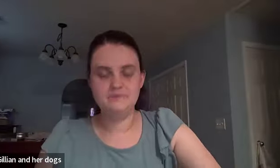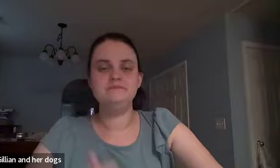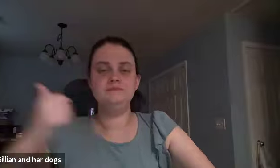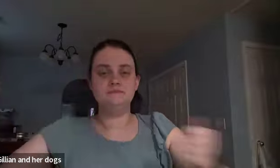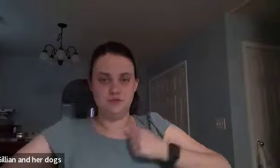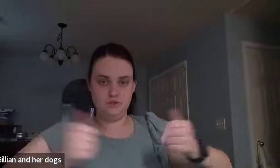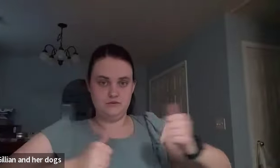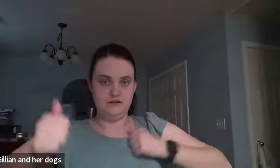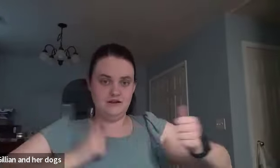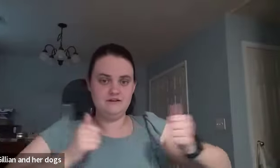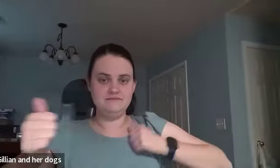Gorilla, gorilla.